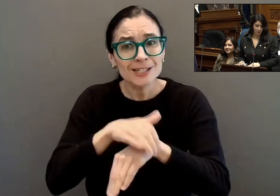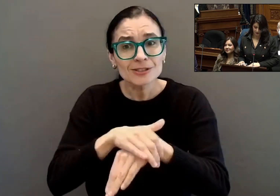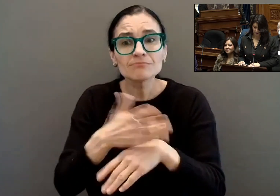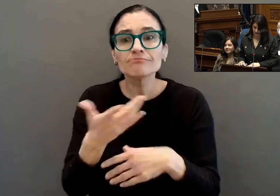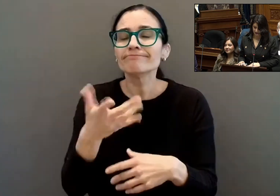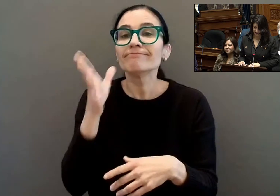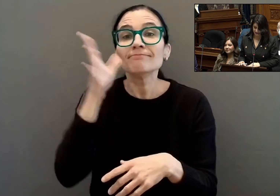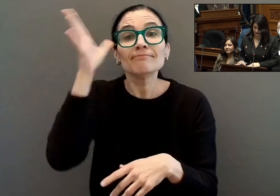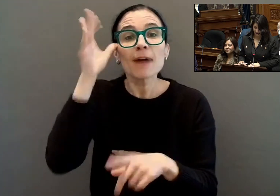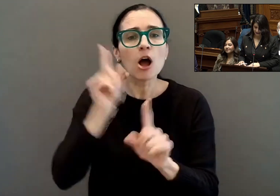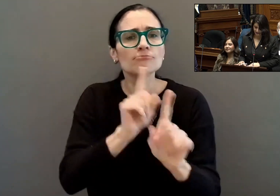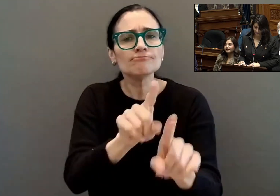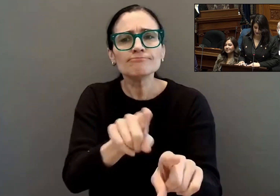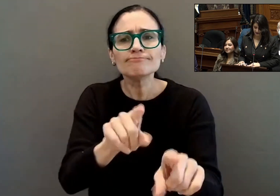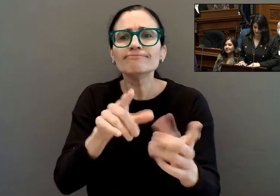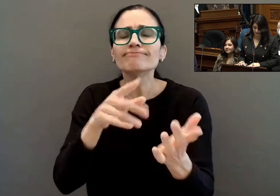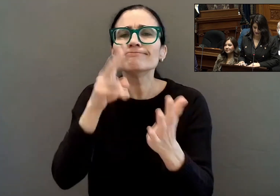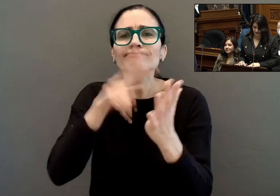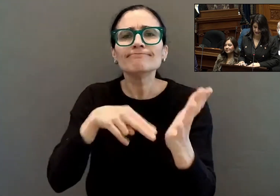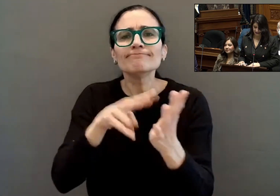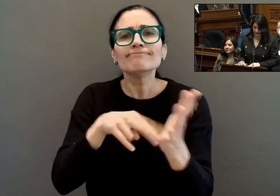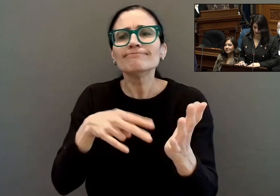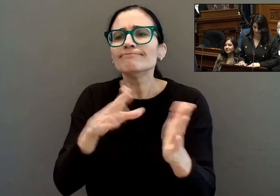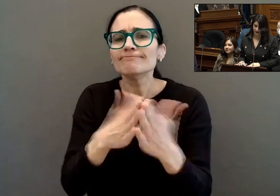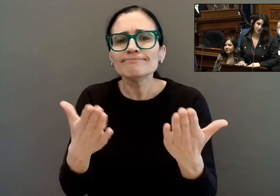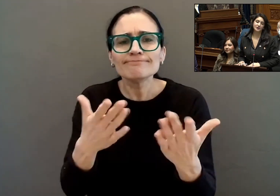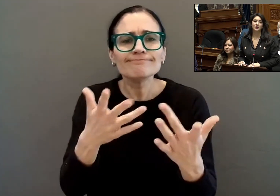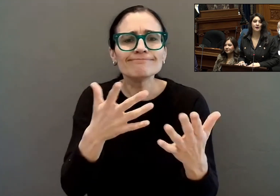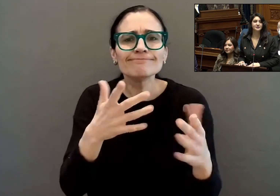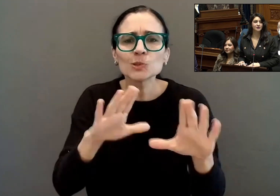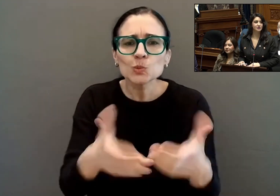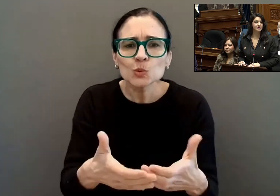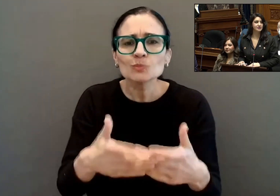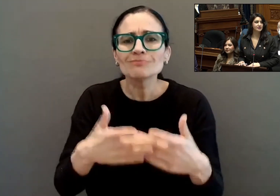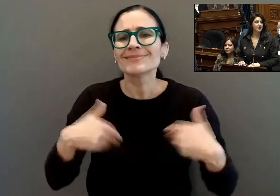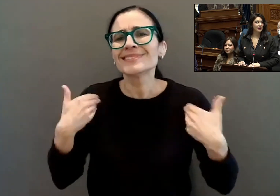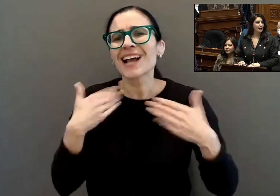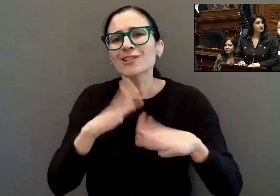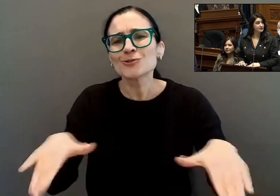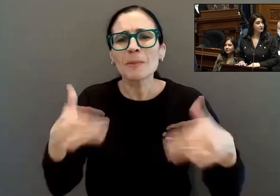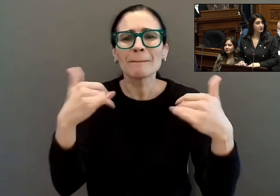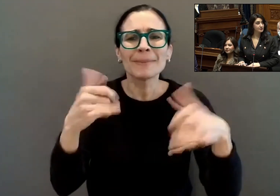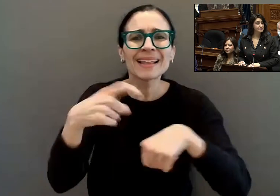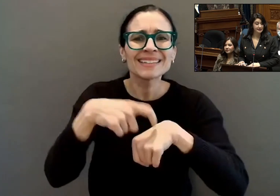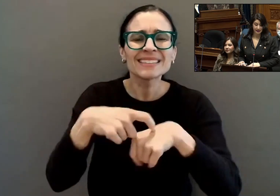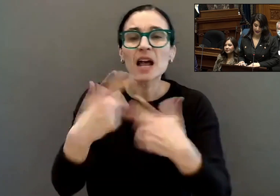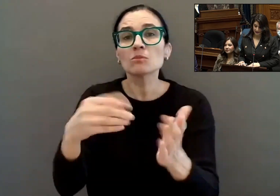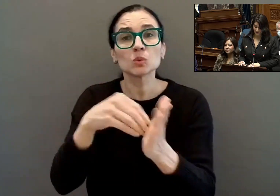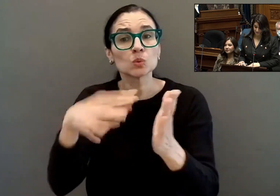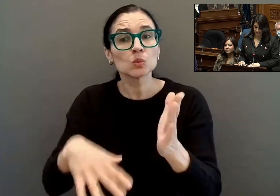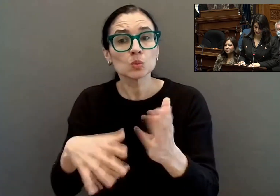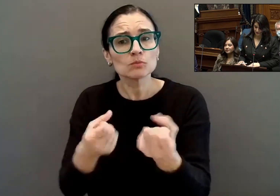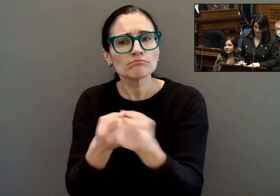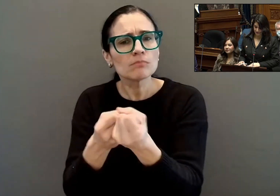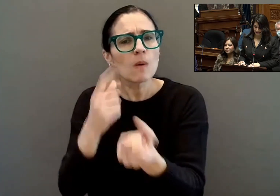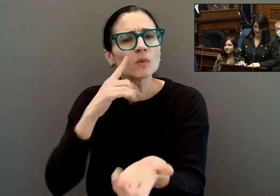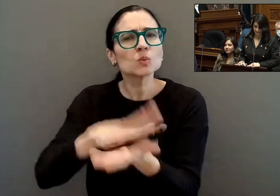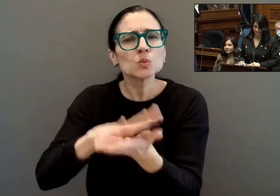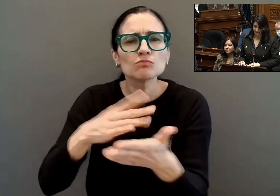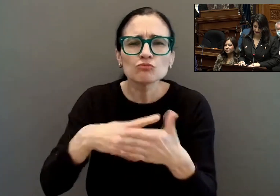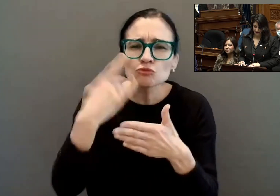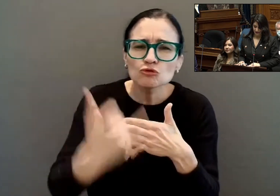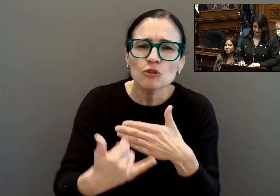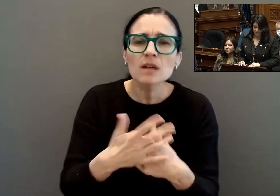tackling school projects, and community members seeking help with job searches, housing forms, and even financial